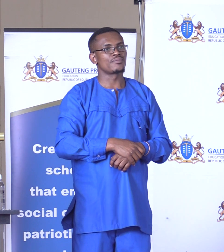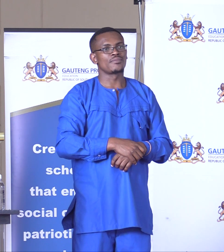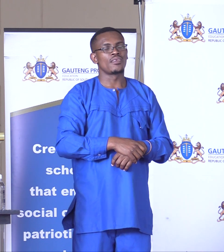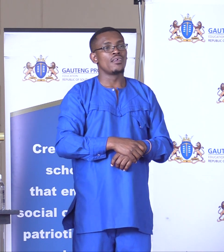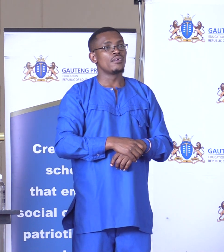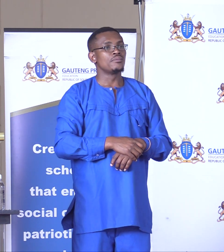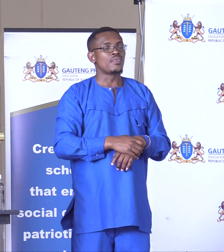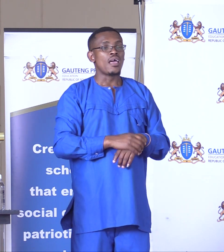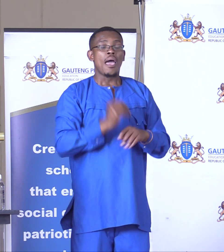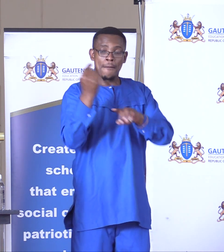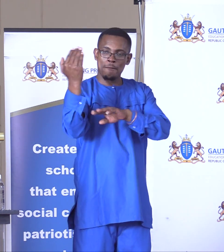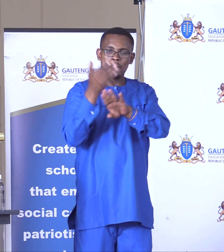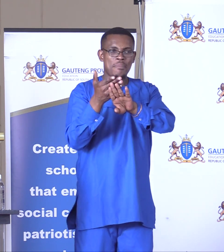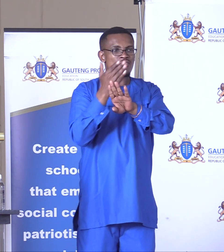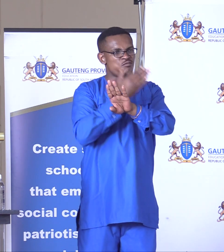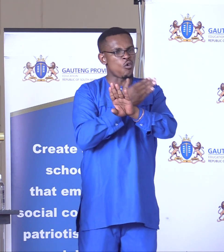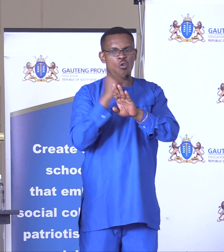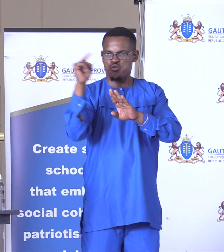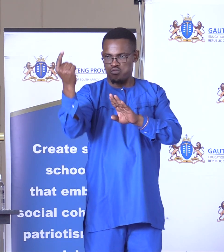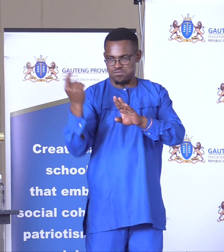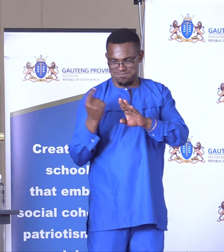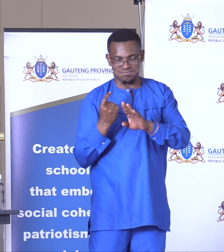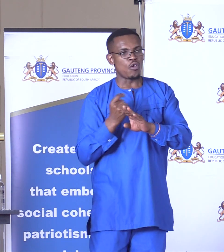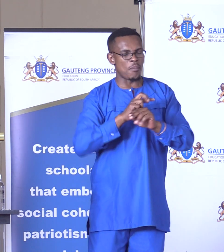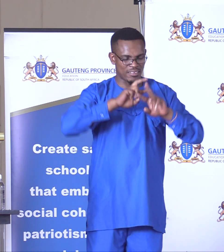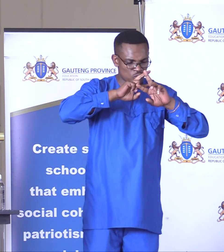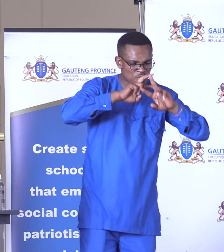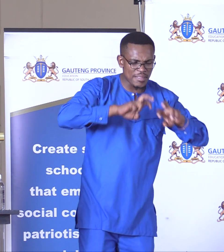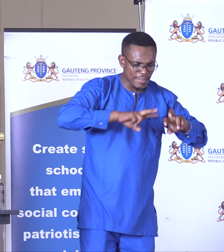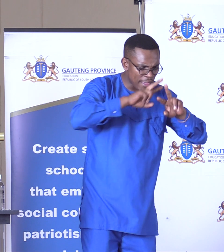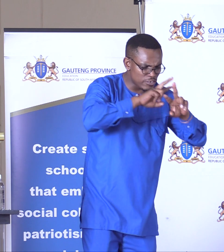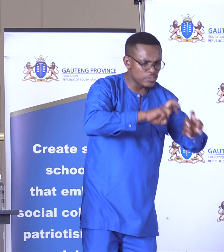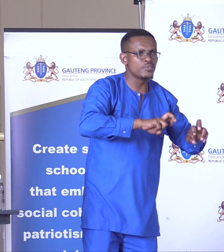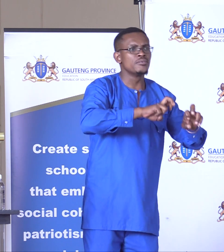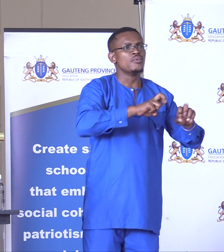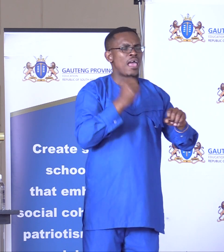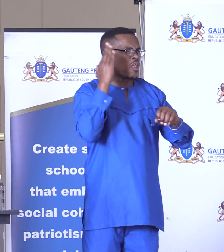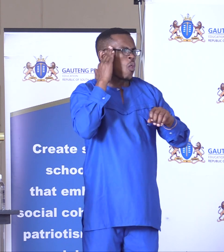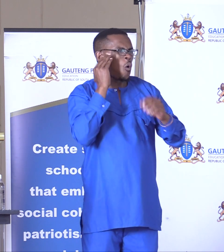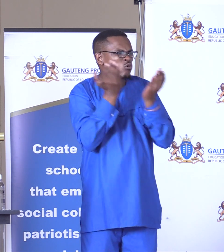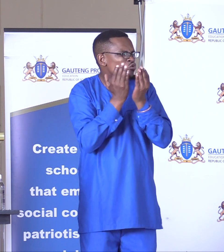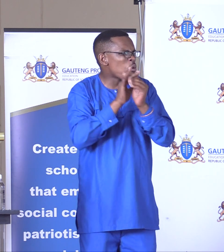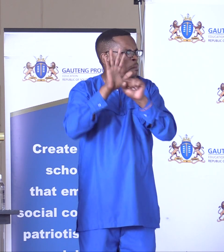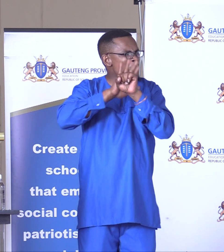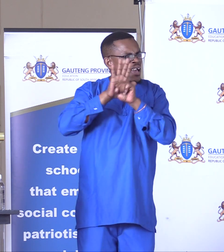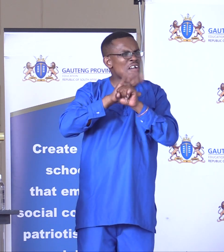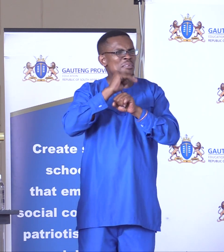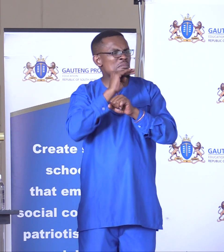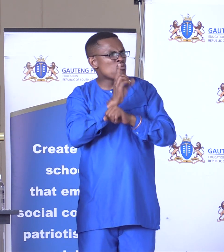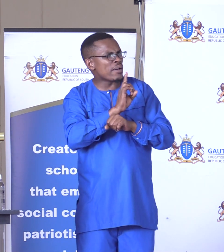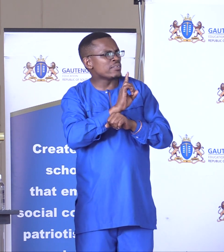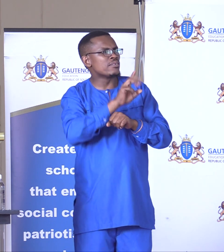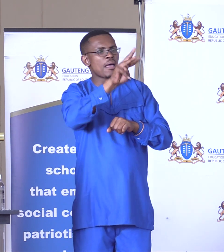If you, before you came here, you were supposed to make a research, which means research again, you would know that before there was a school